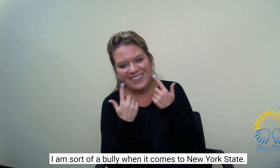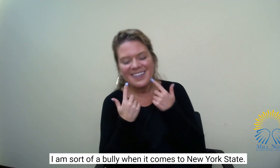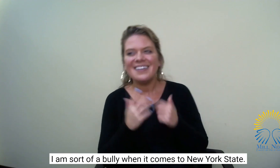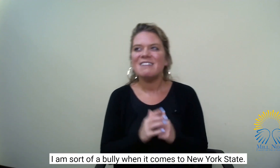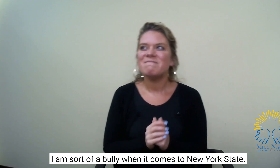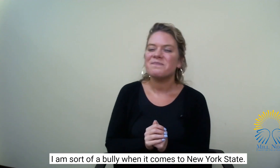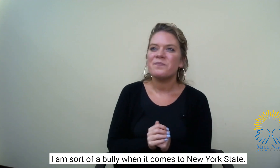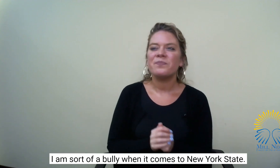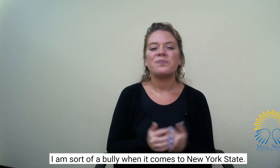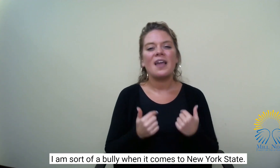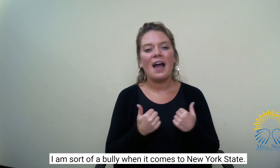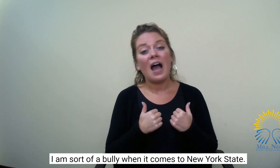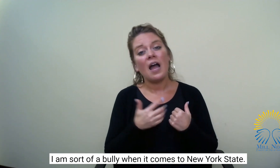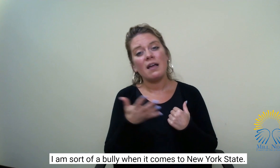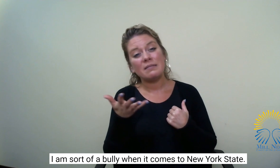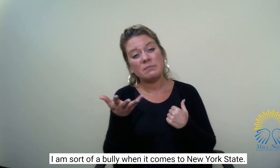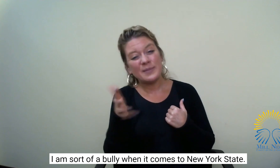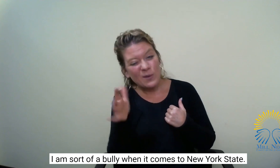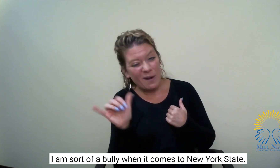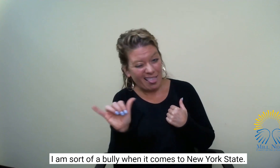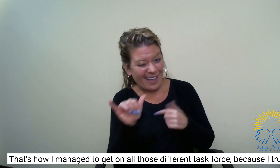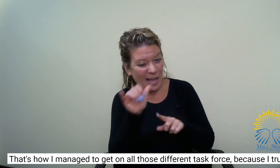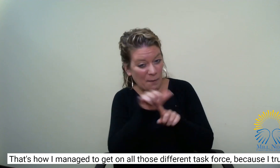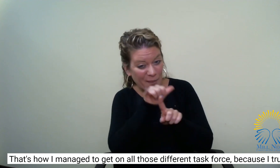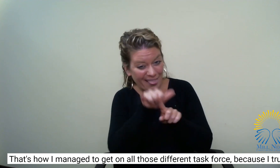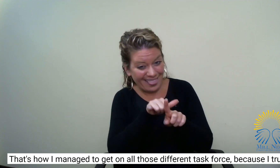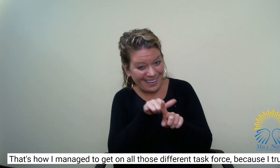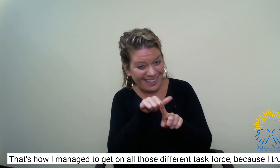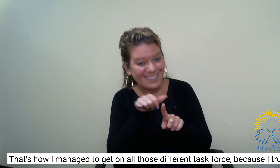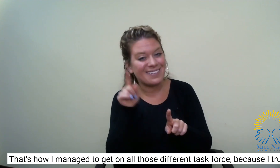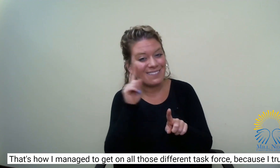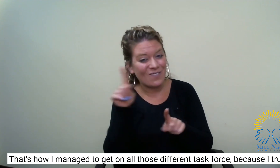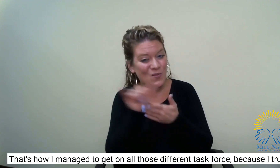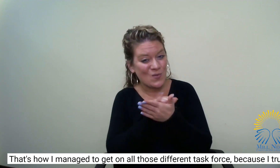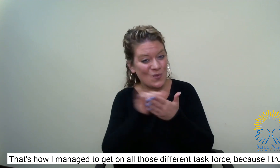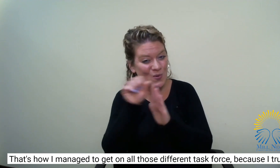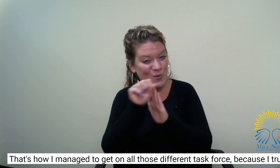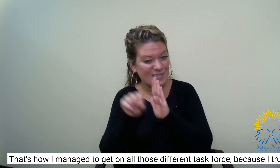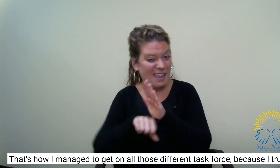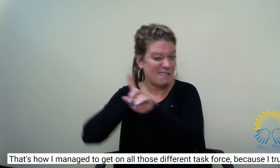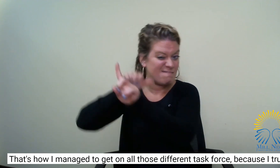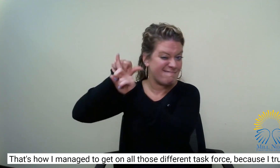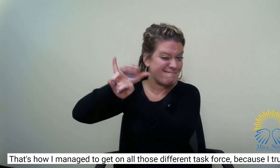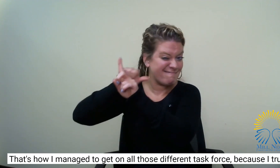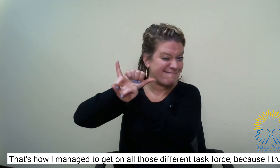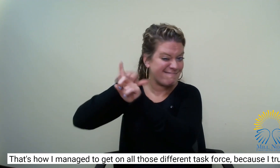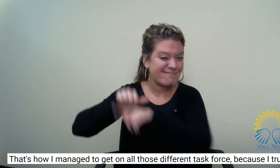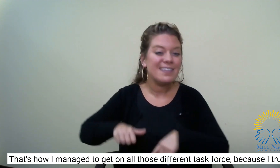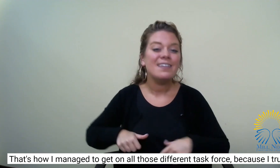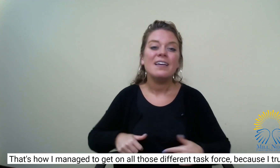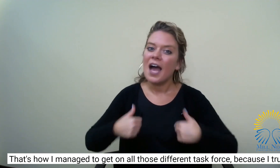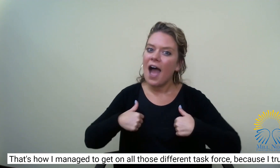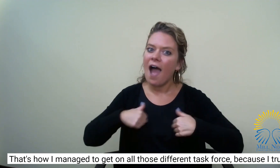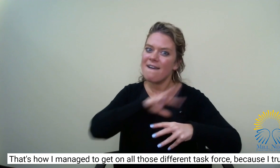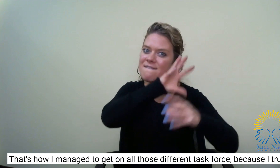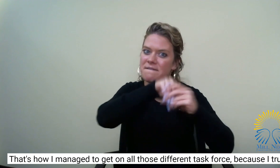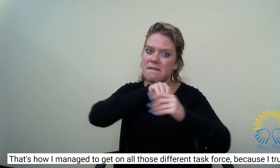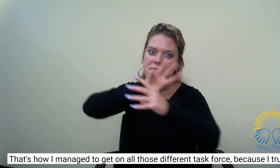I'm sort of a bully when it comes to New York State. That's how I managed to get on all those different task forces, because I